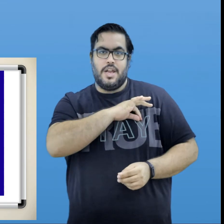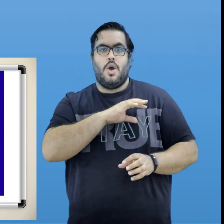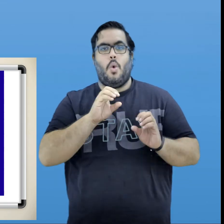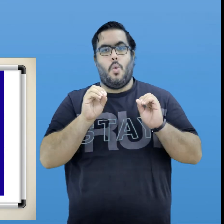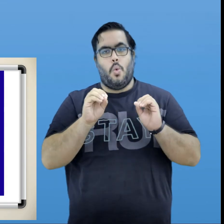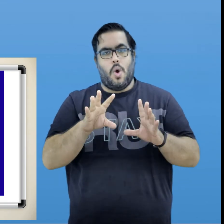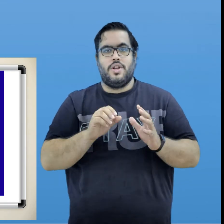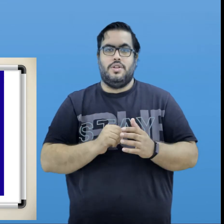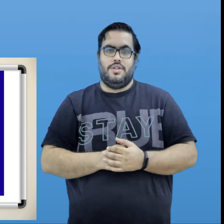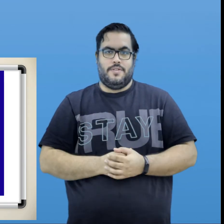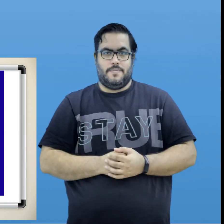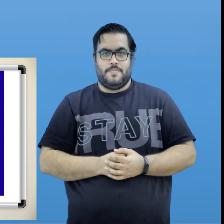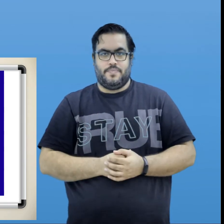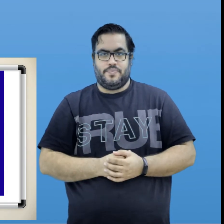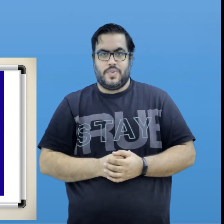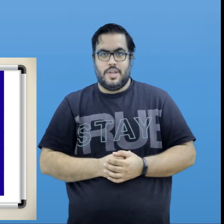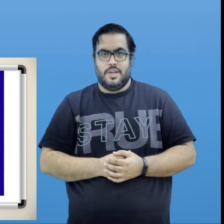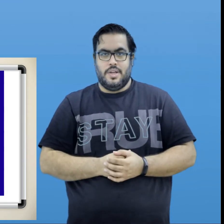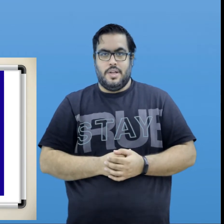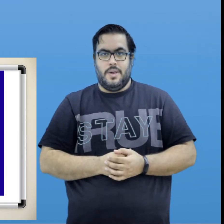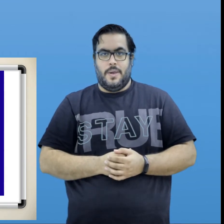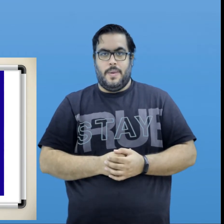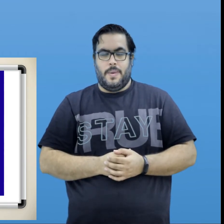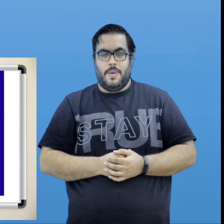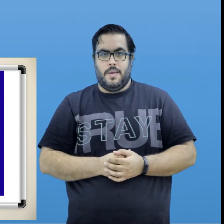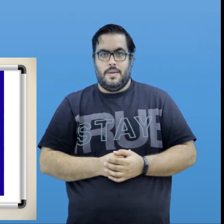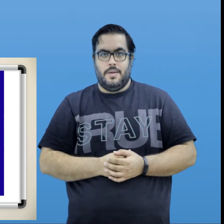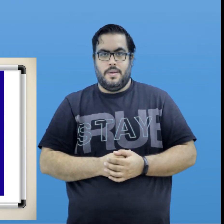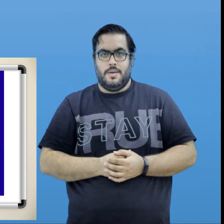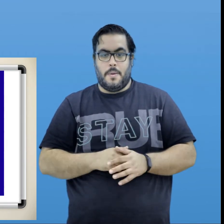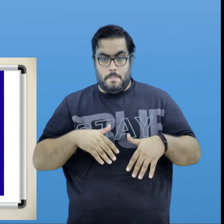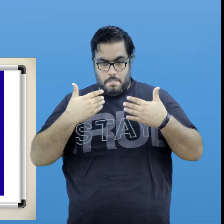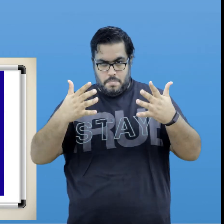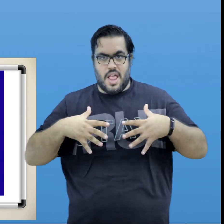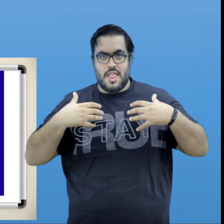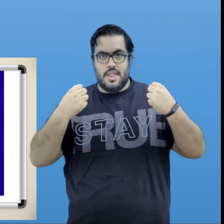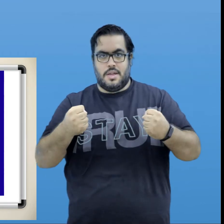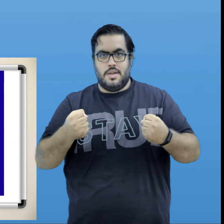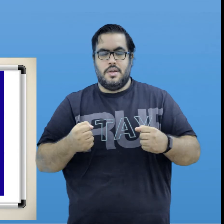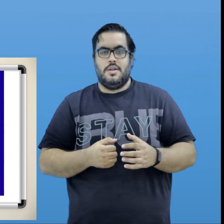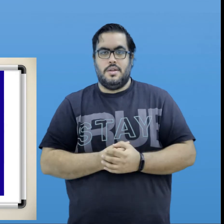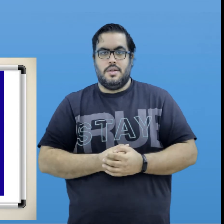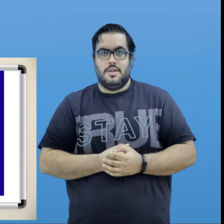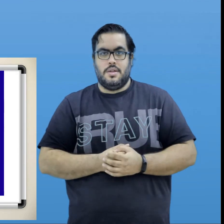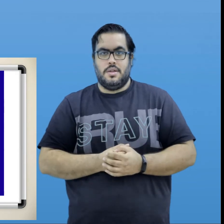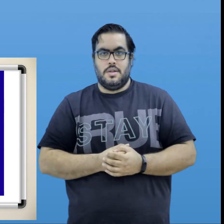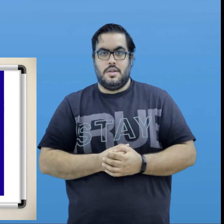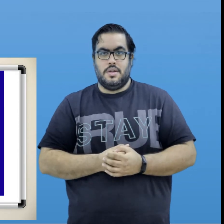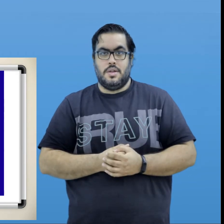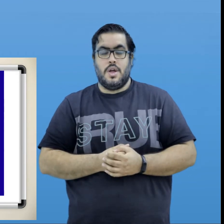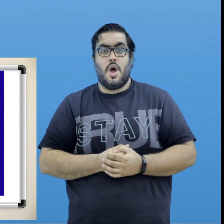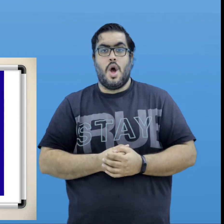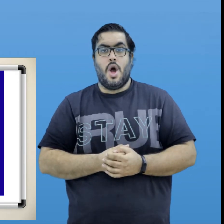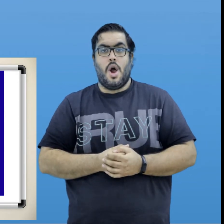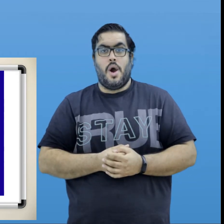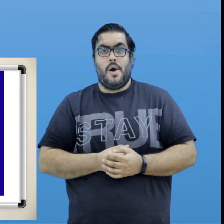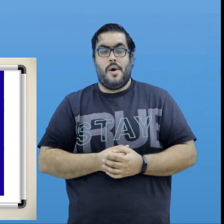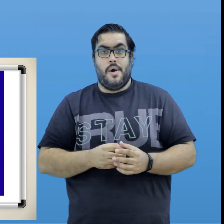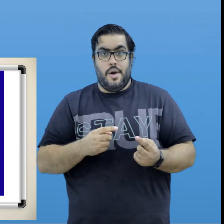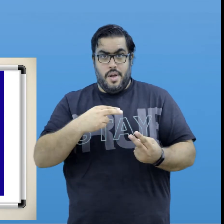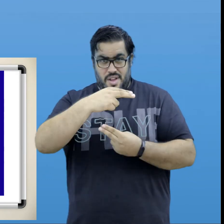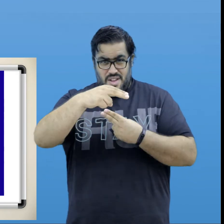conducive to or suggestive of good health and physical well-being. The opposite of wholesome